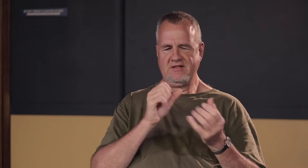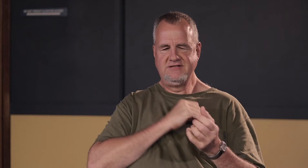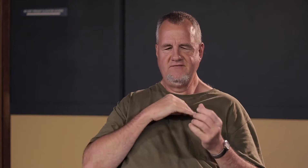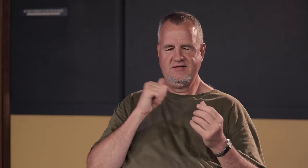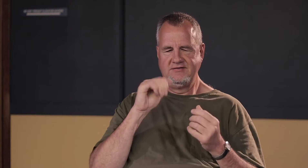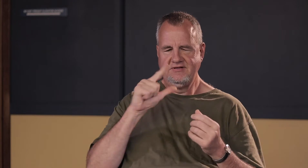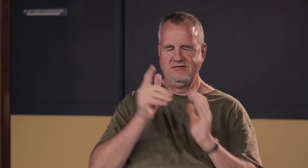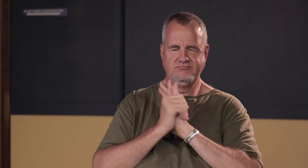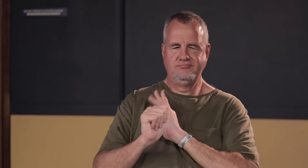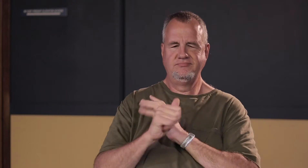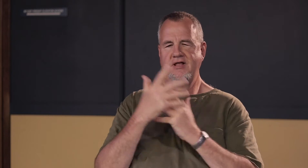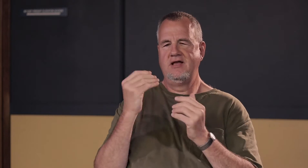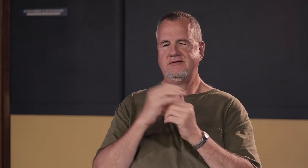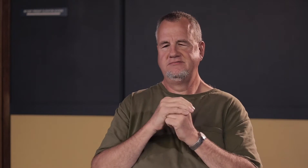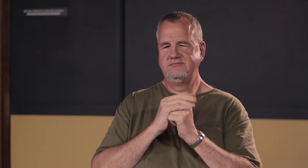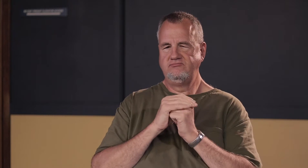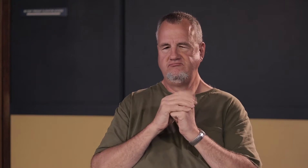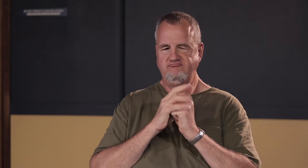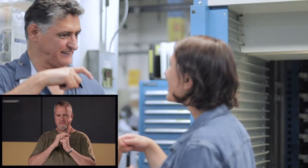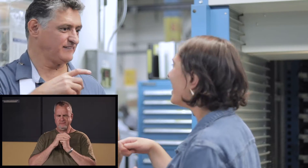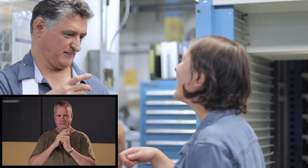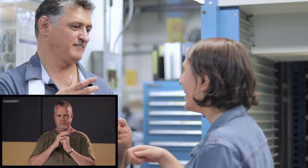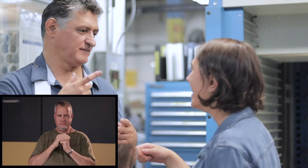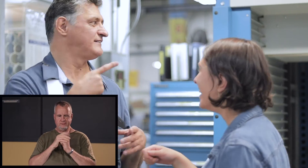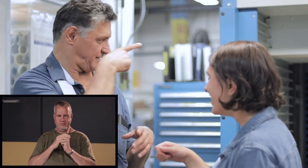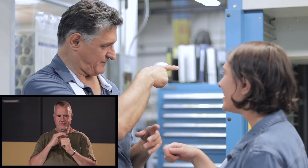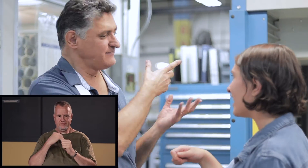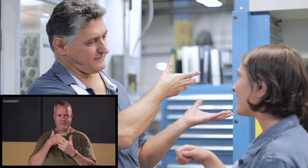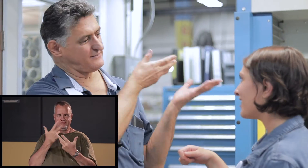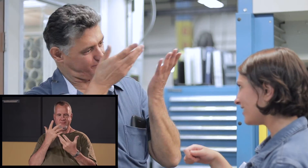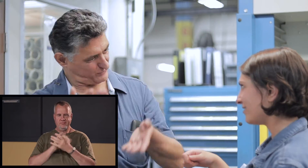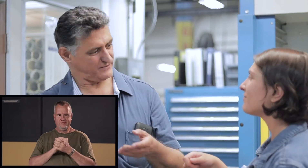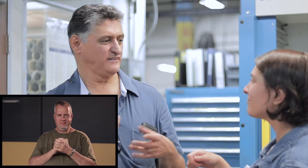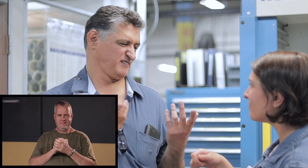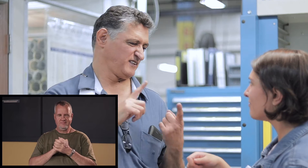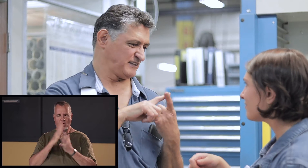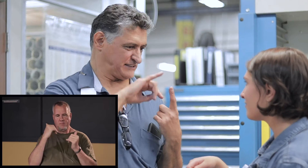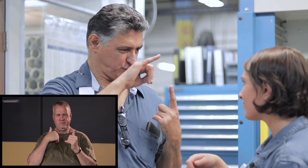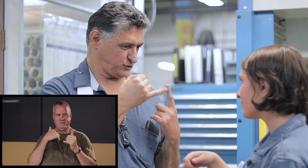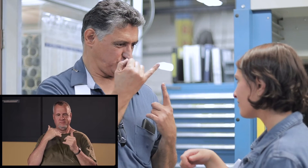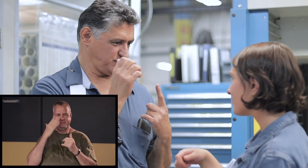Of course, I want more people around me to use sign language and to become proficient in American Sign Language, ASL.